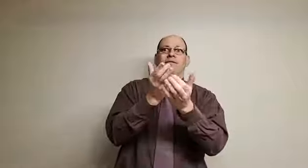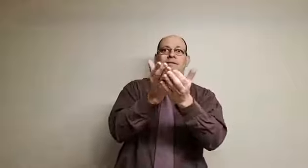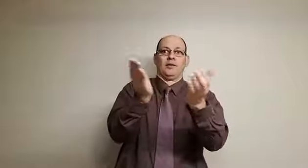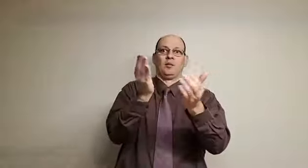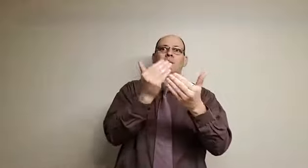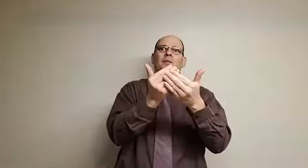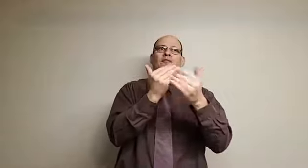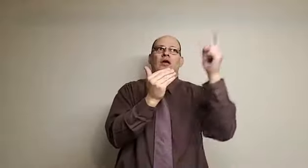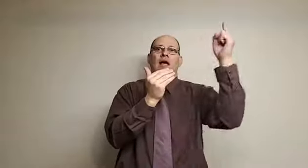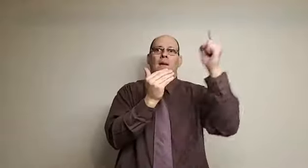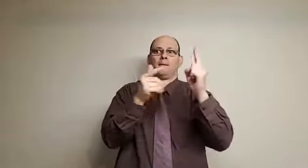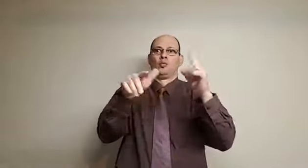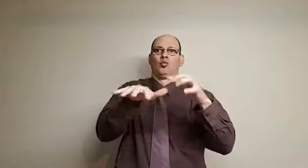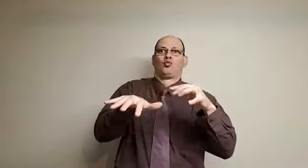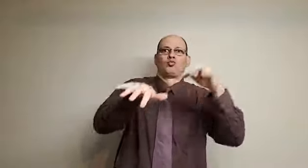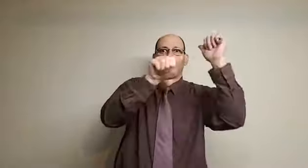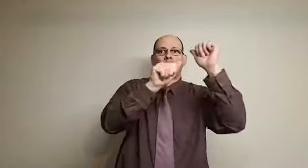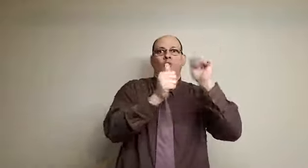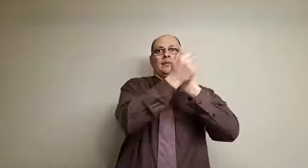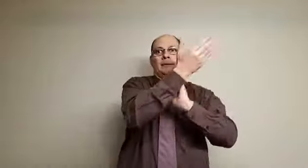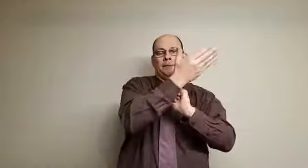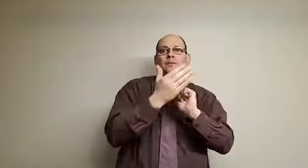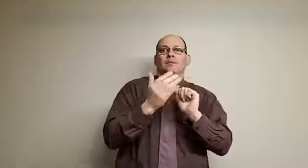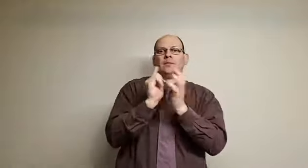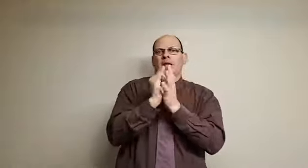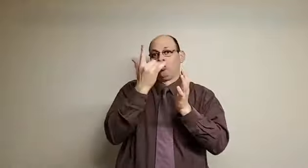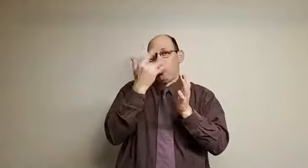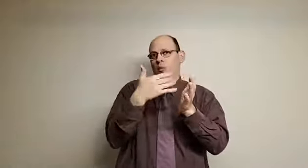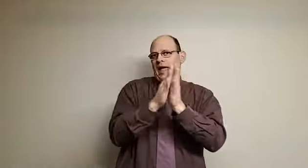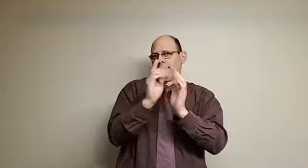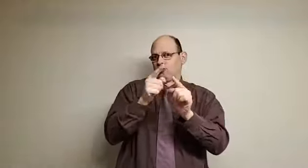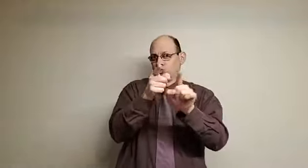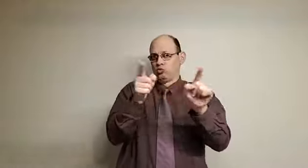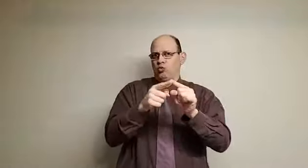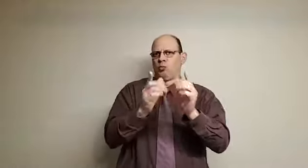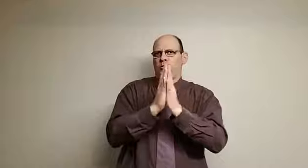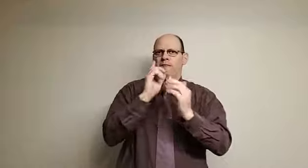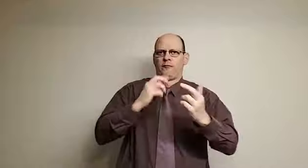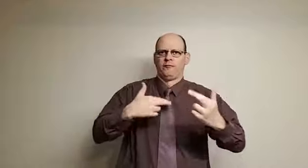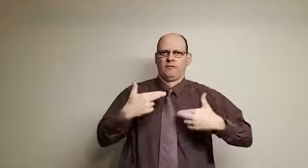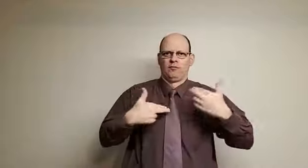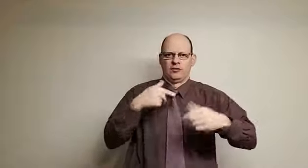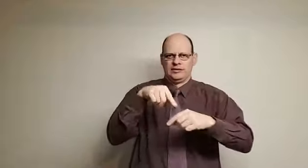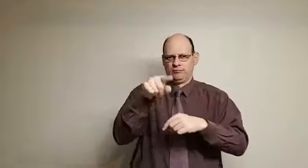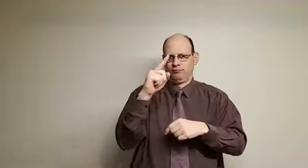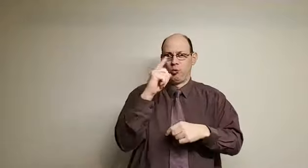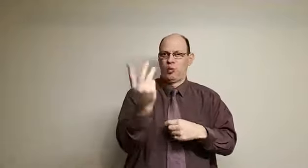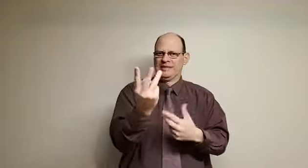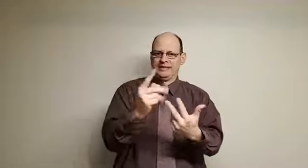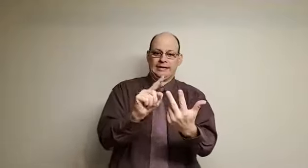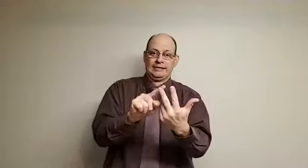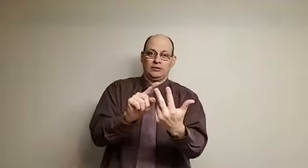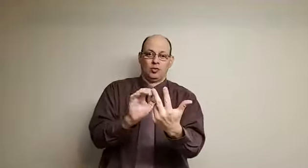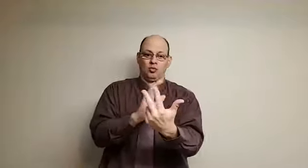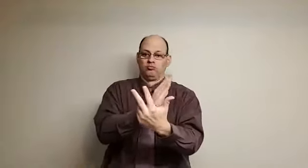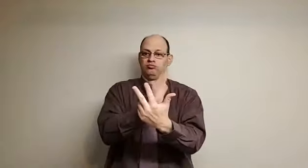the Holy Ghost to receive truth before the rapture takes place and we want revival amongst those people and a harvest